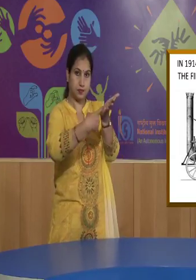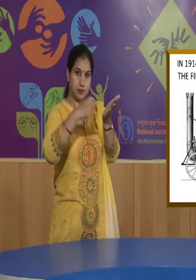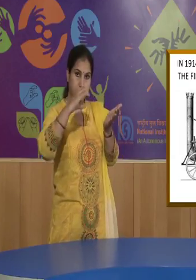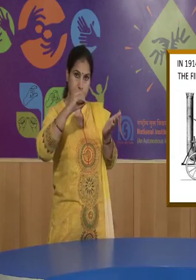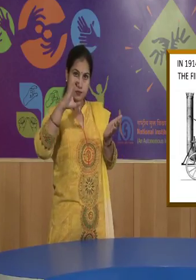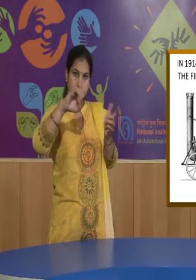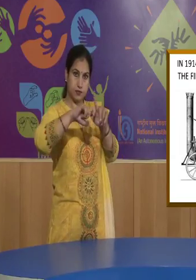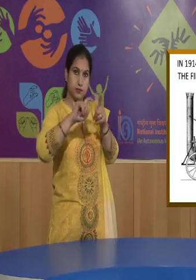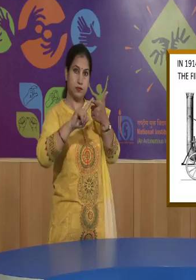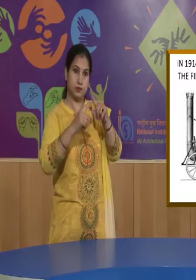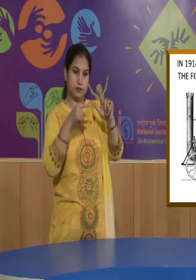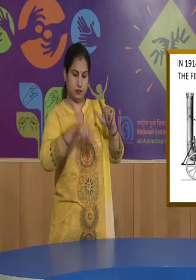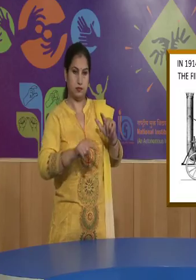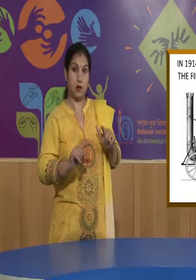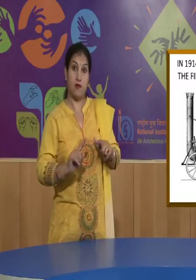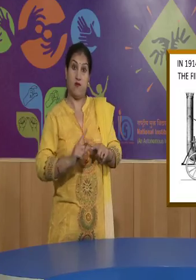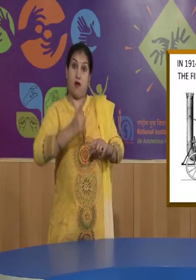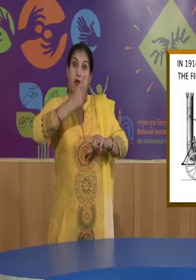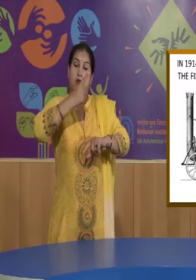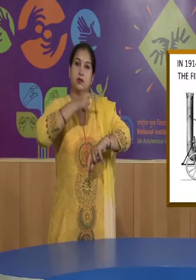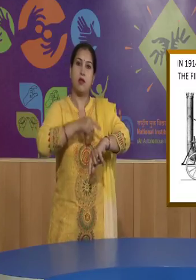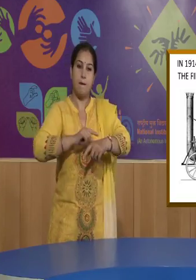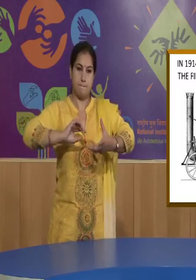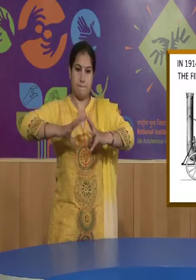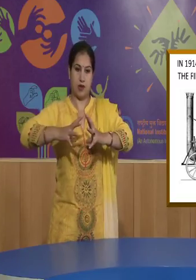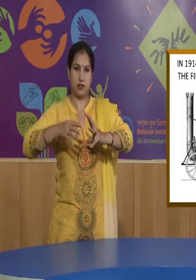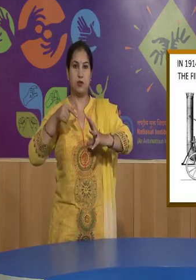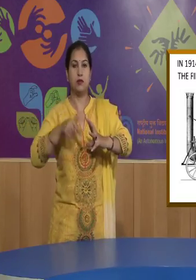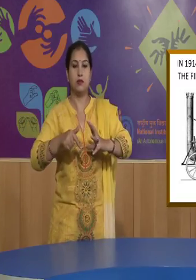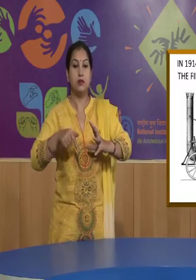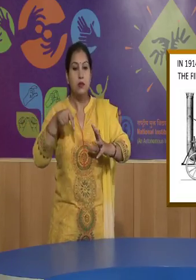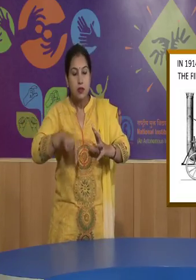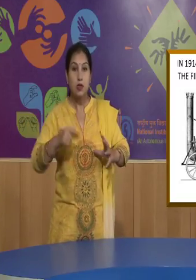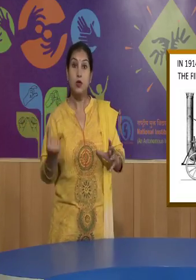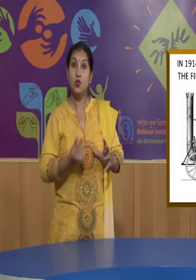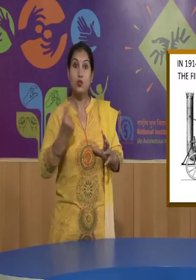This was the first of its kind to run on railway tracks.